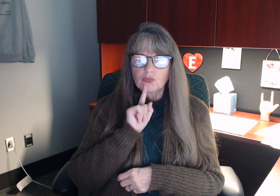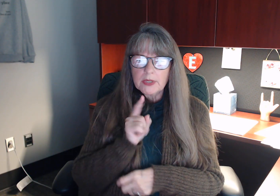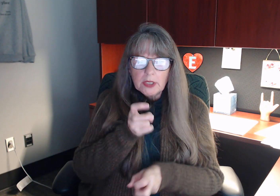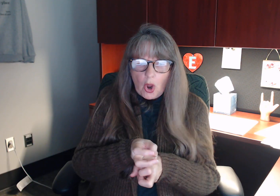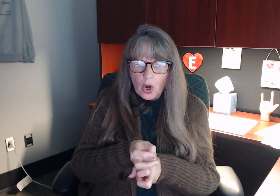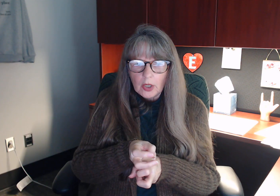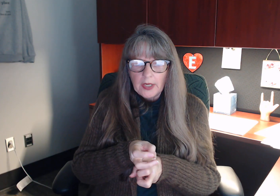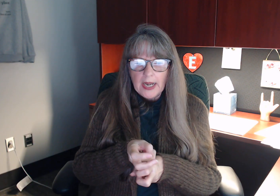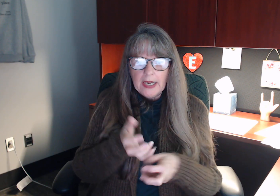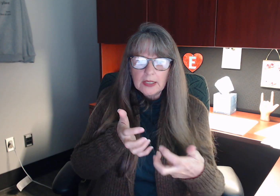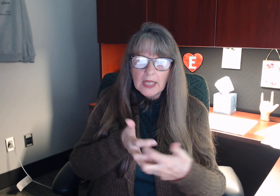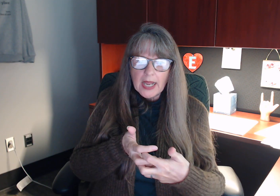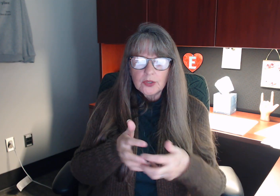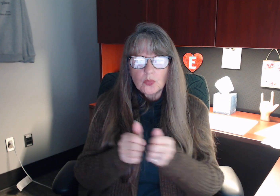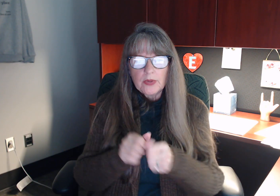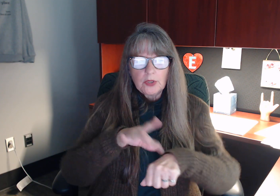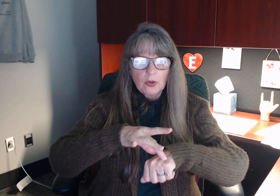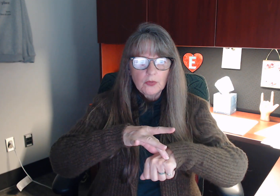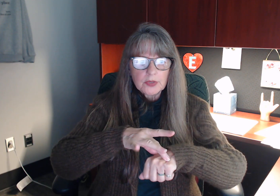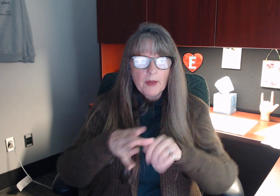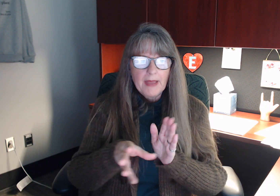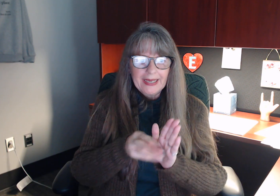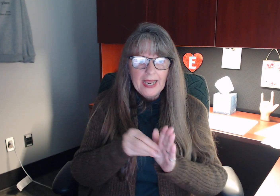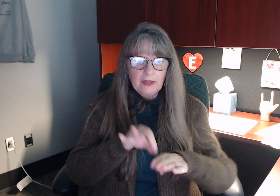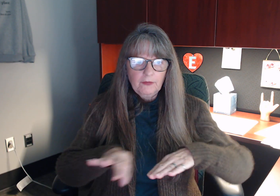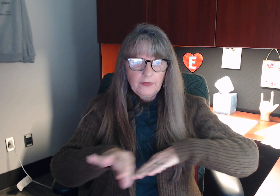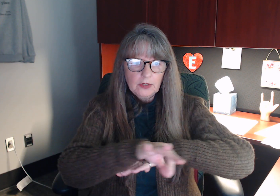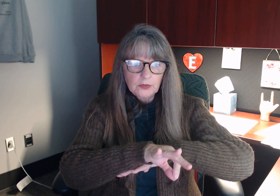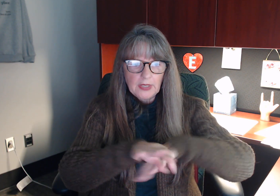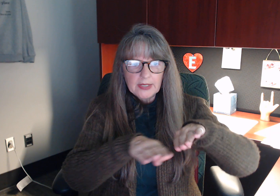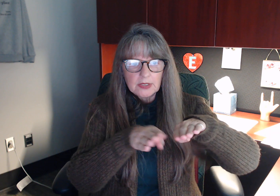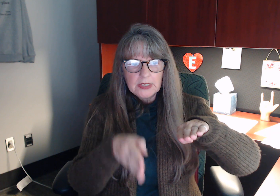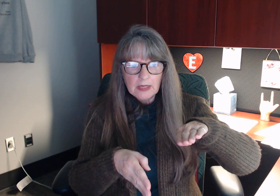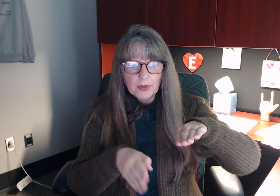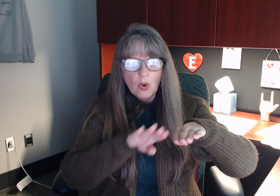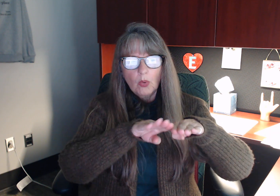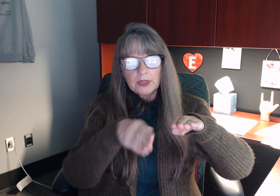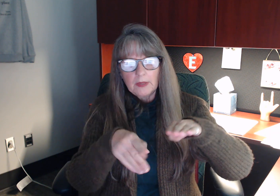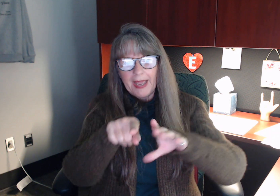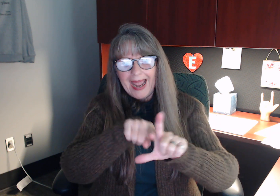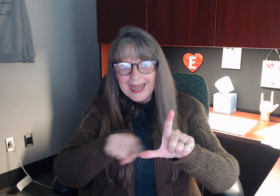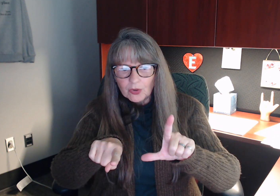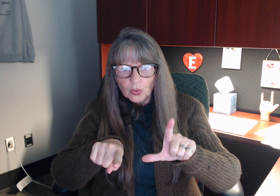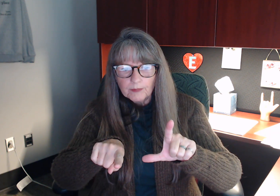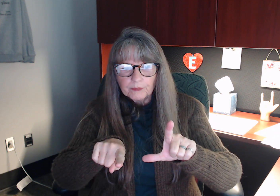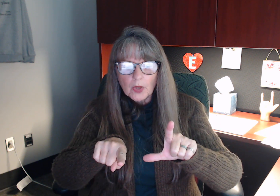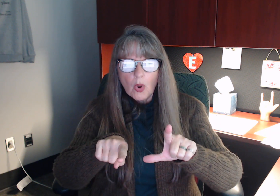really hard, and it aligns with the Earth's magnetic field. It has a dip or a dip angle